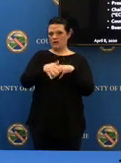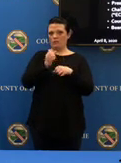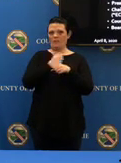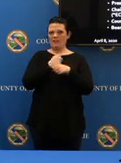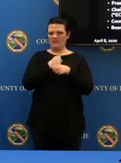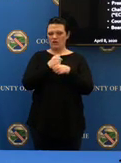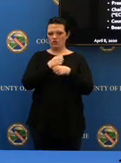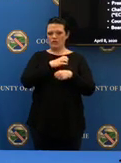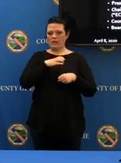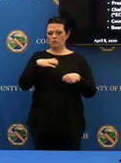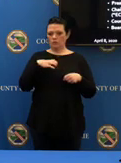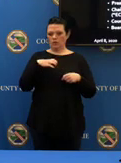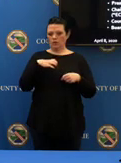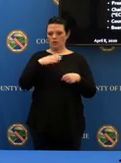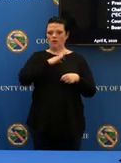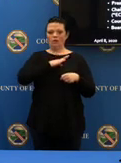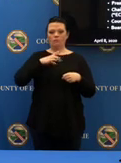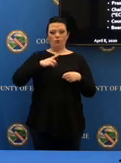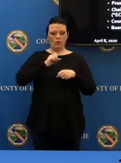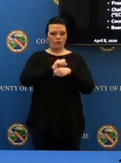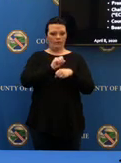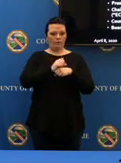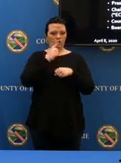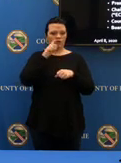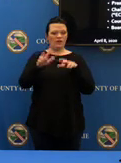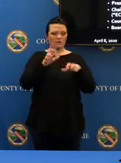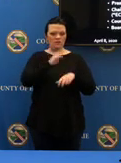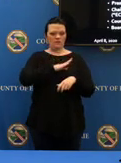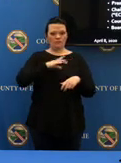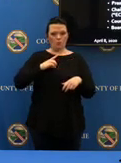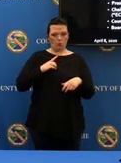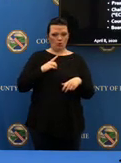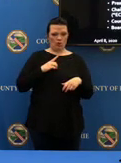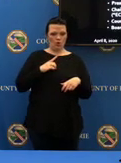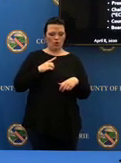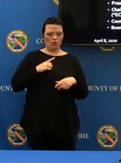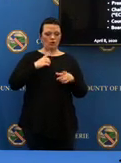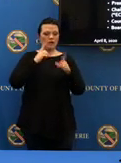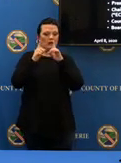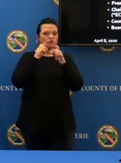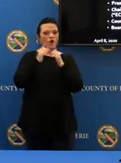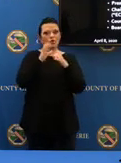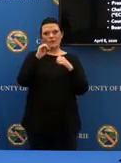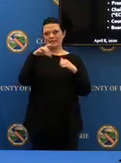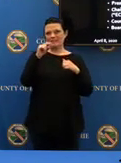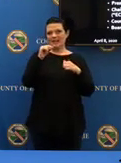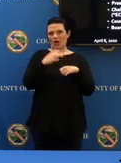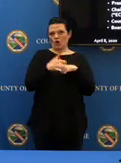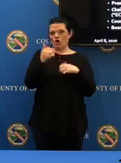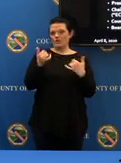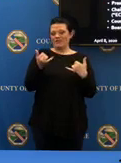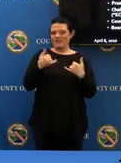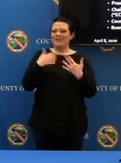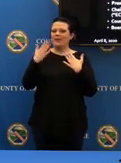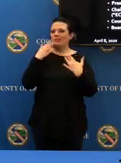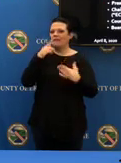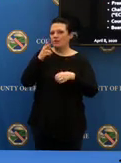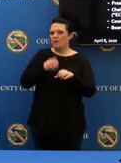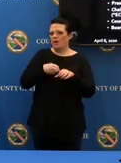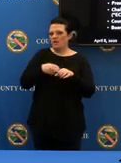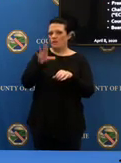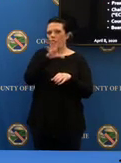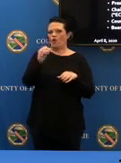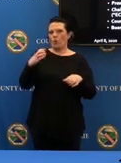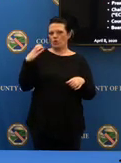Manufacturing Council, and is a board member of the Workforce Investment Board. I talked to Scott earlier today, and I thanked him for his participation as